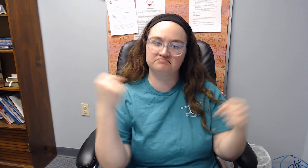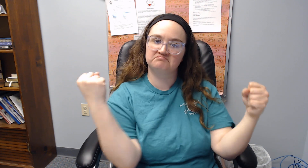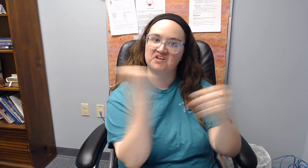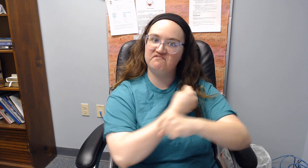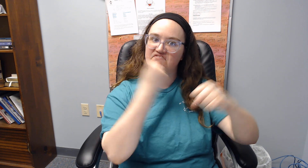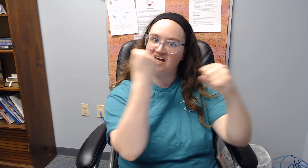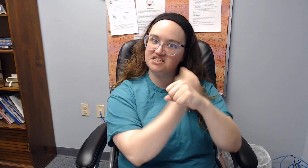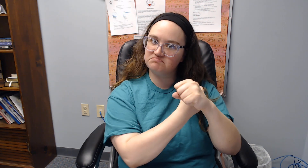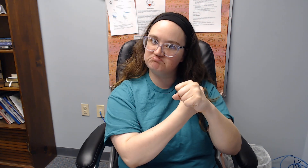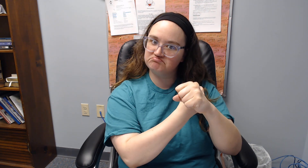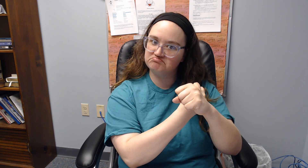Fight.